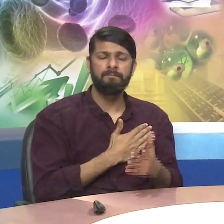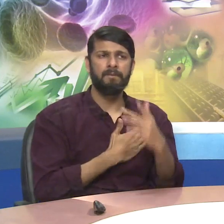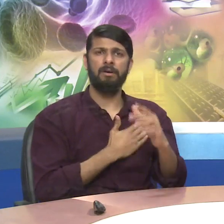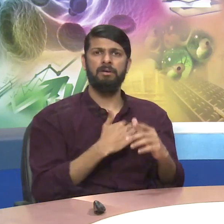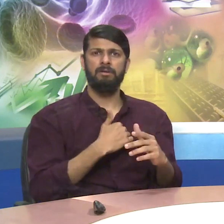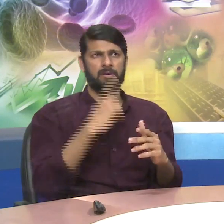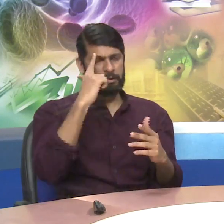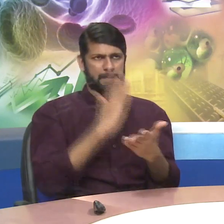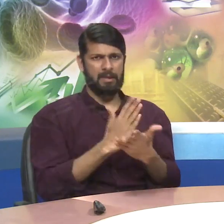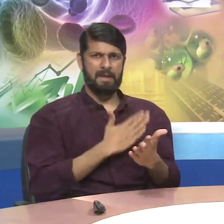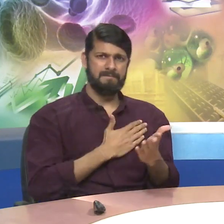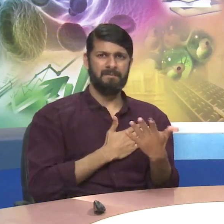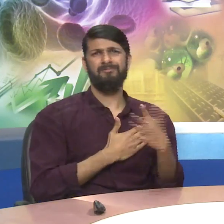nor irreligious,